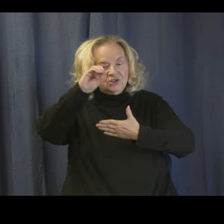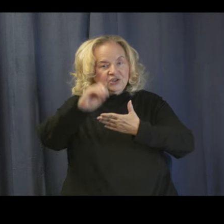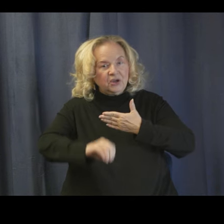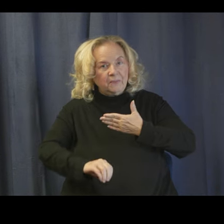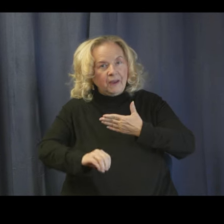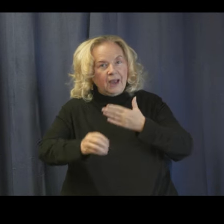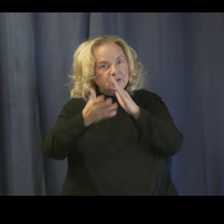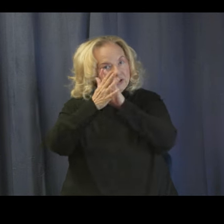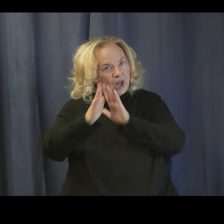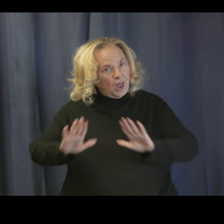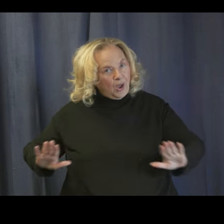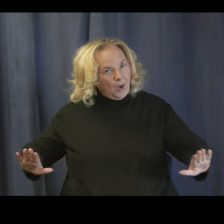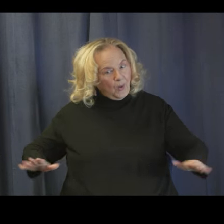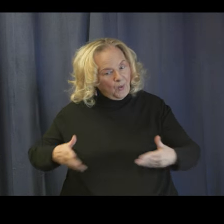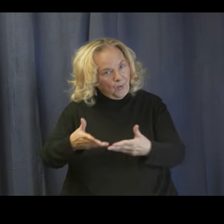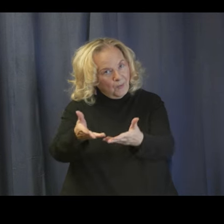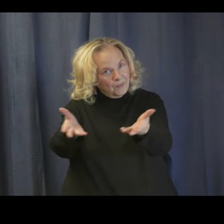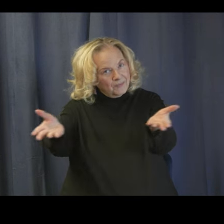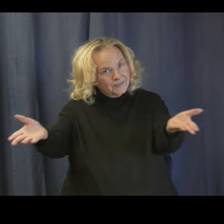Shabbat shalom, everybody.